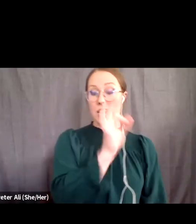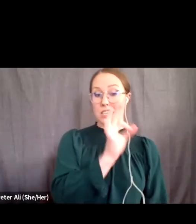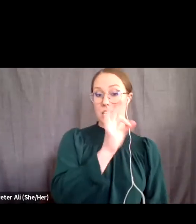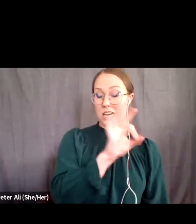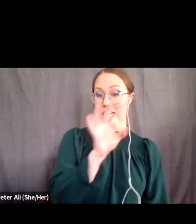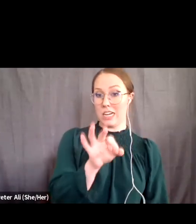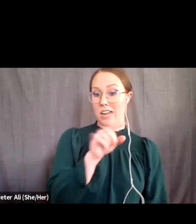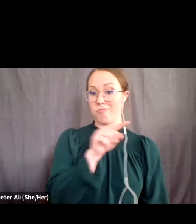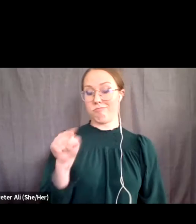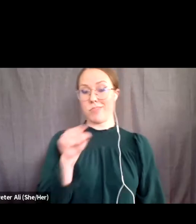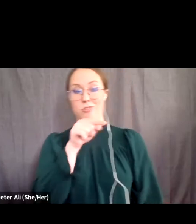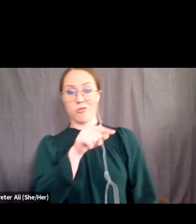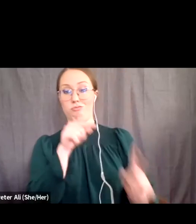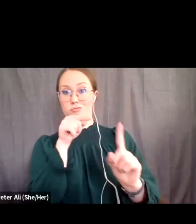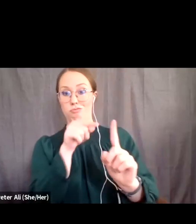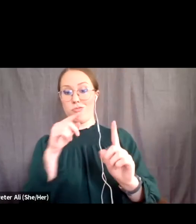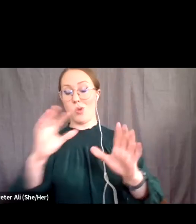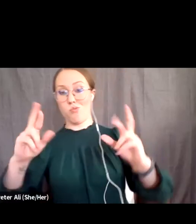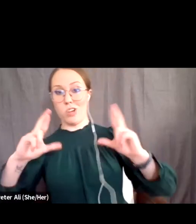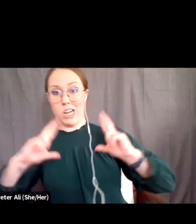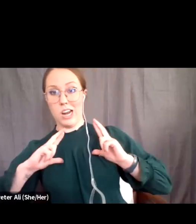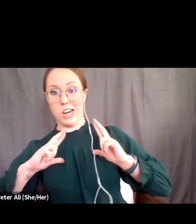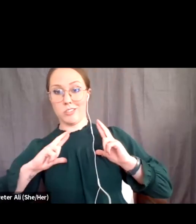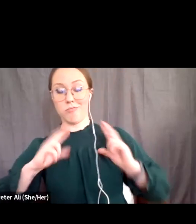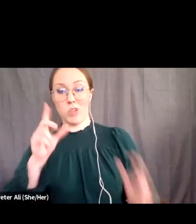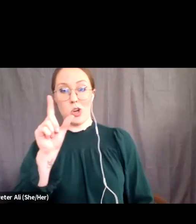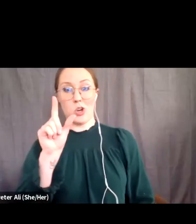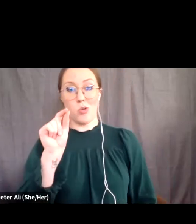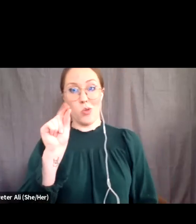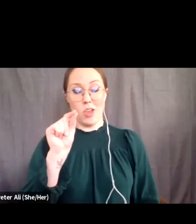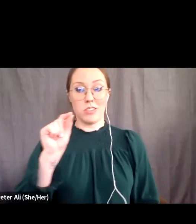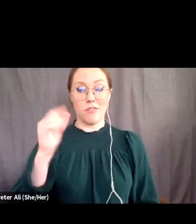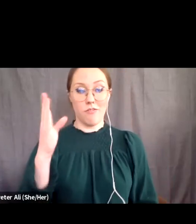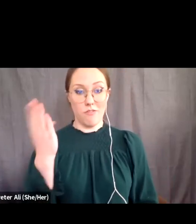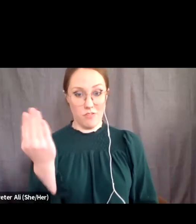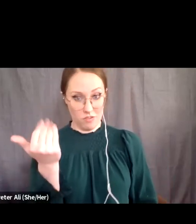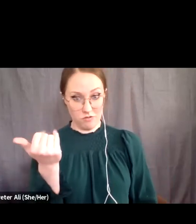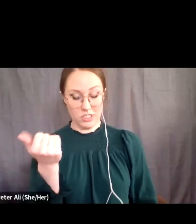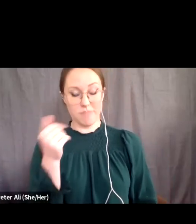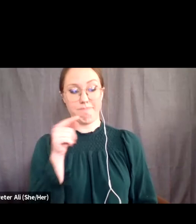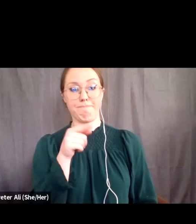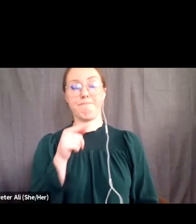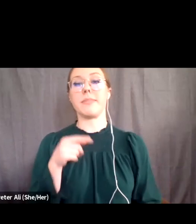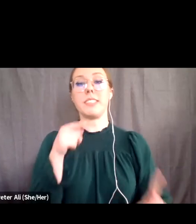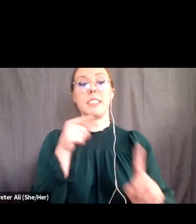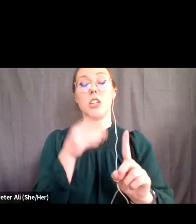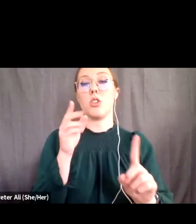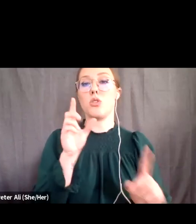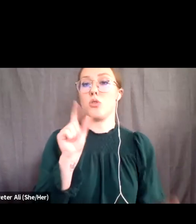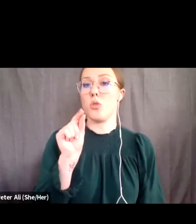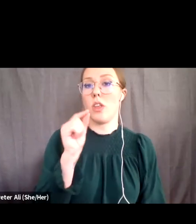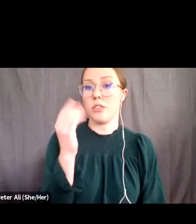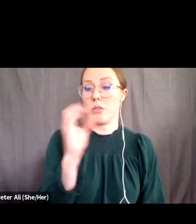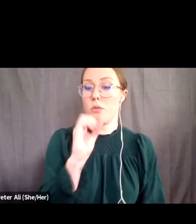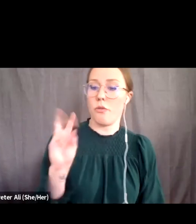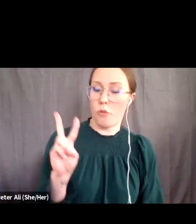her retirement in June 2015. In 2004, Karen concluded a two-year term as the chair of the